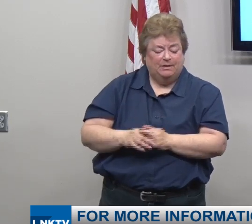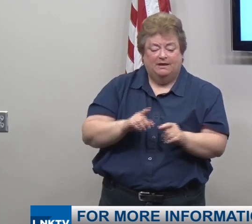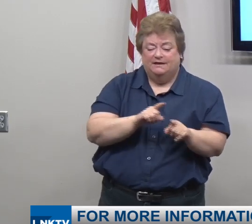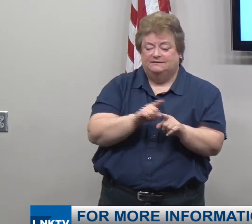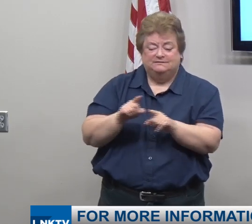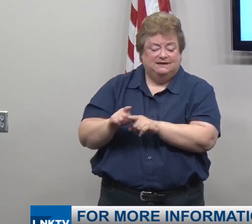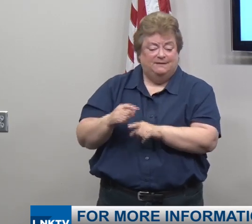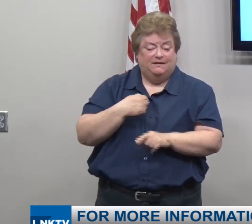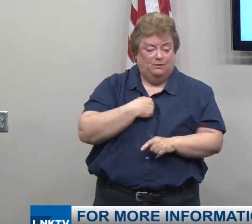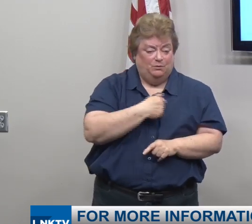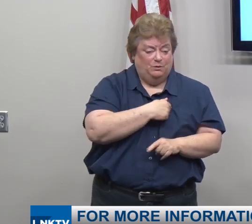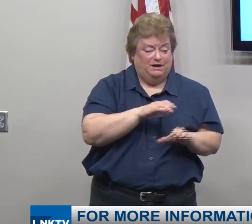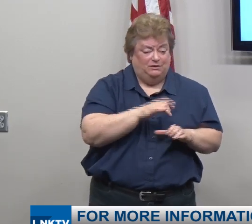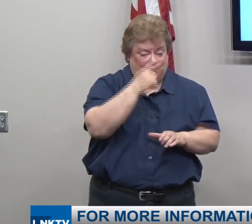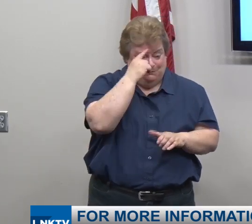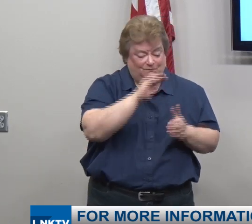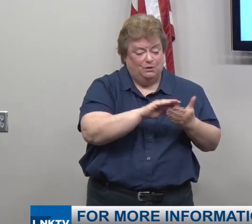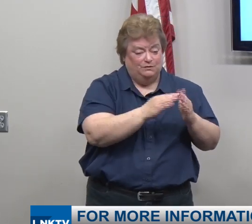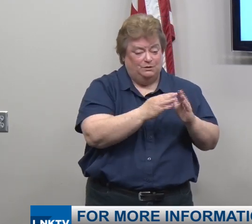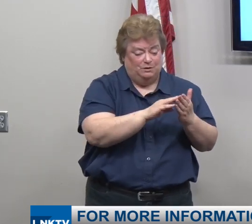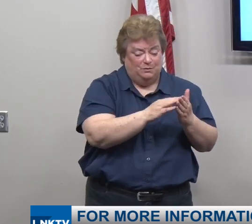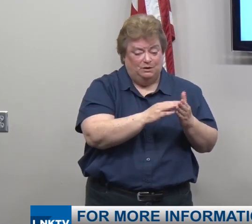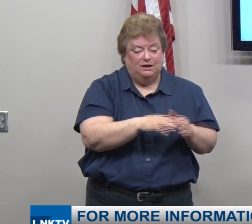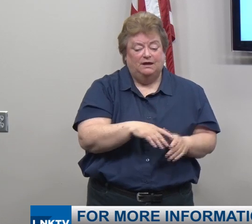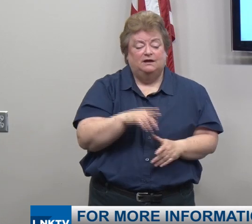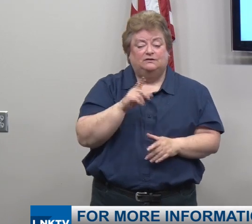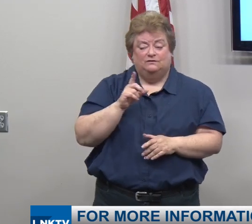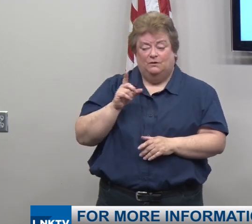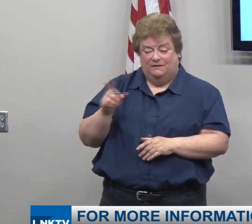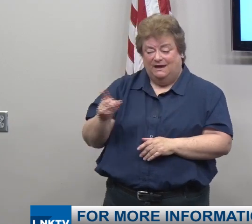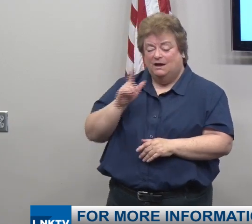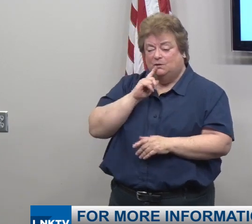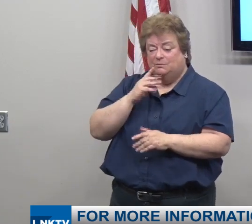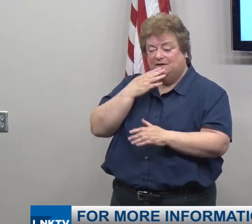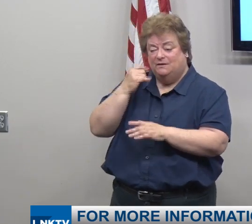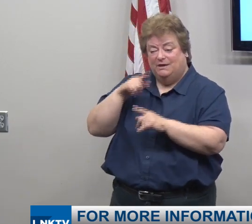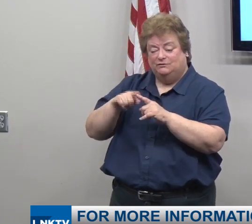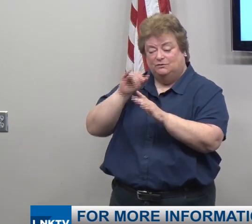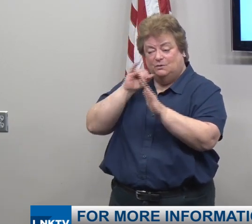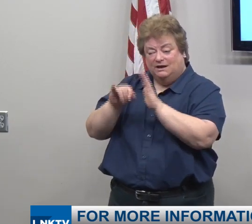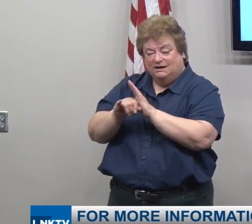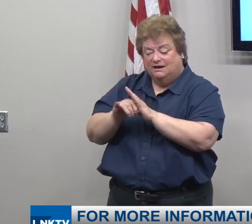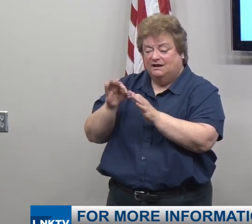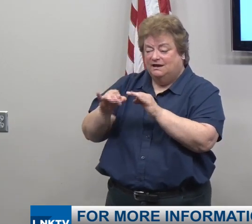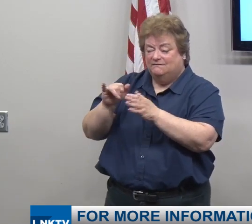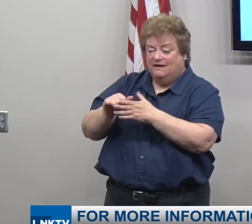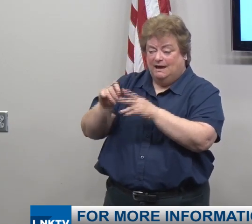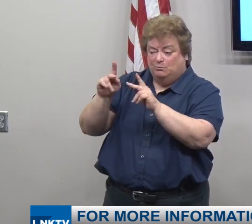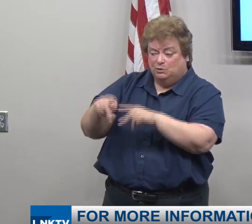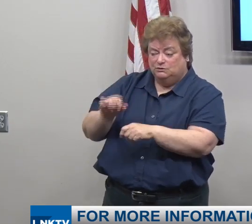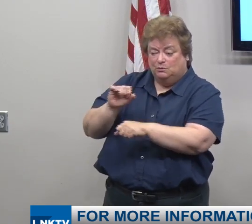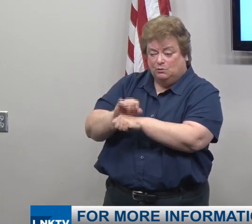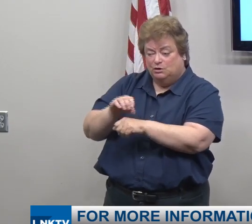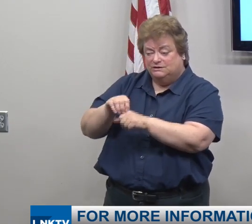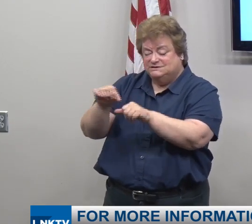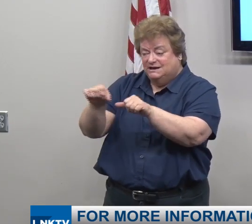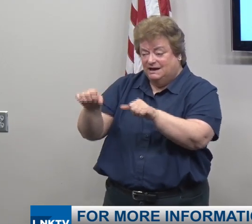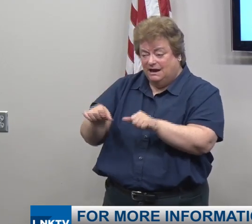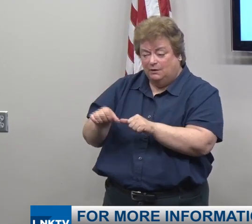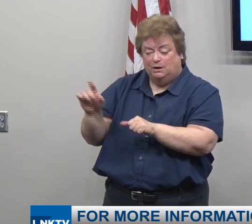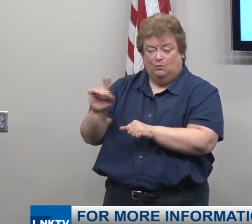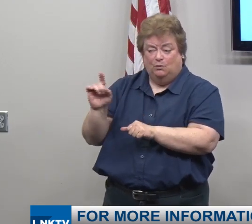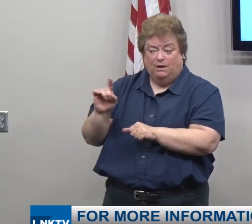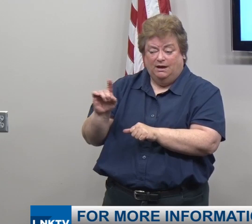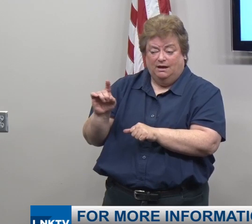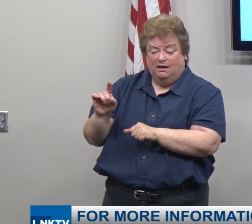do, and they would be the best ones to identify if this individual works in an area where there would